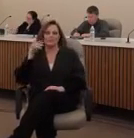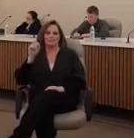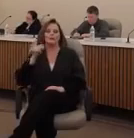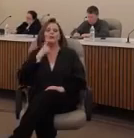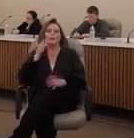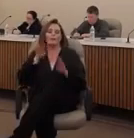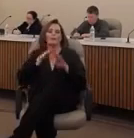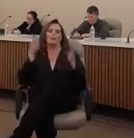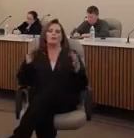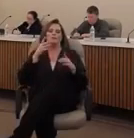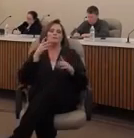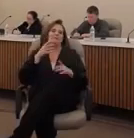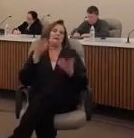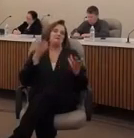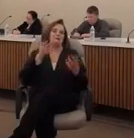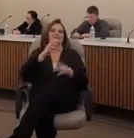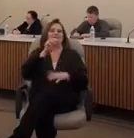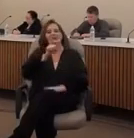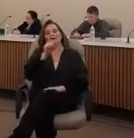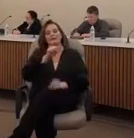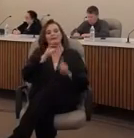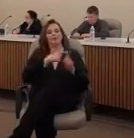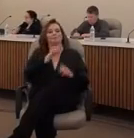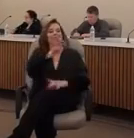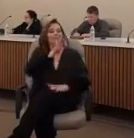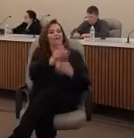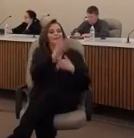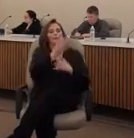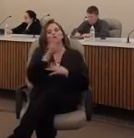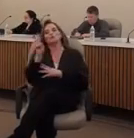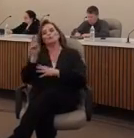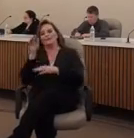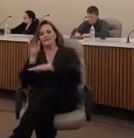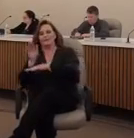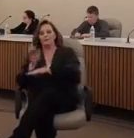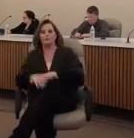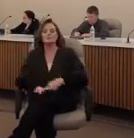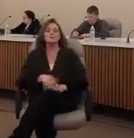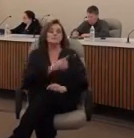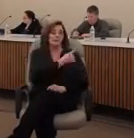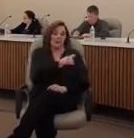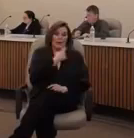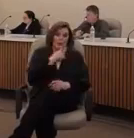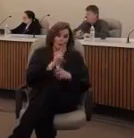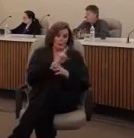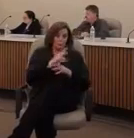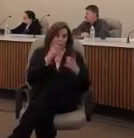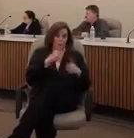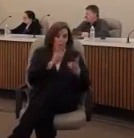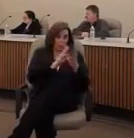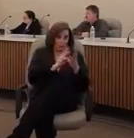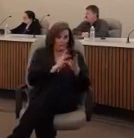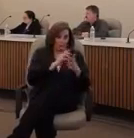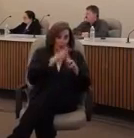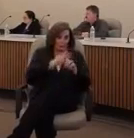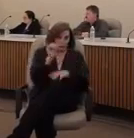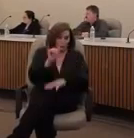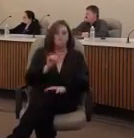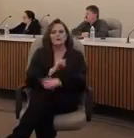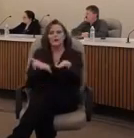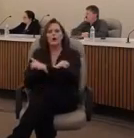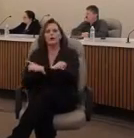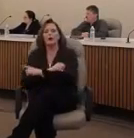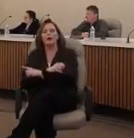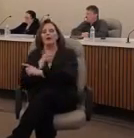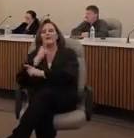on Saturdays from like 9 to 2. Are you going to use this in the winter also? Yes. It'd be our main office